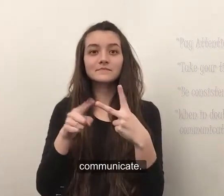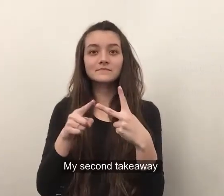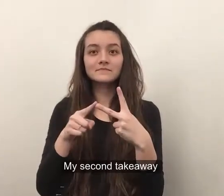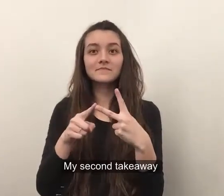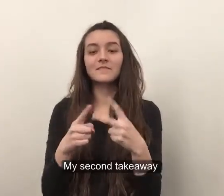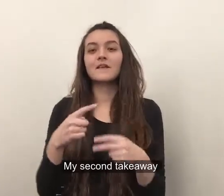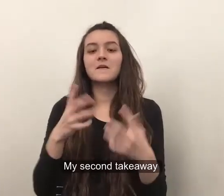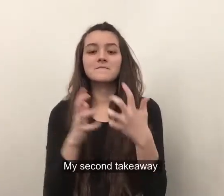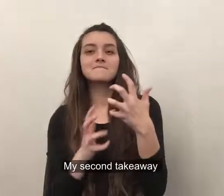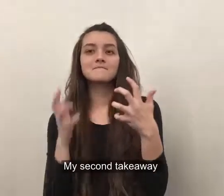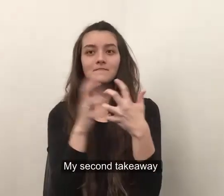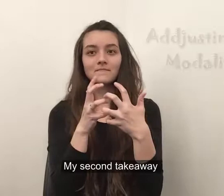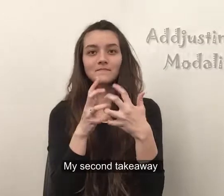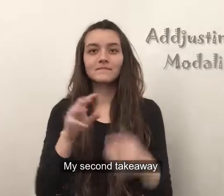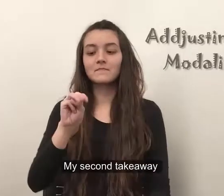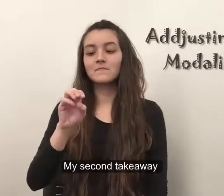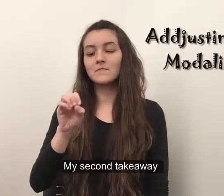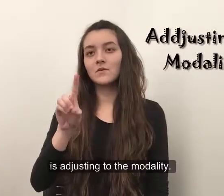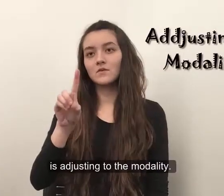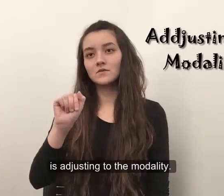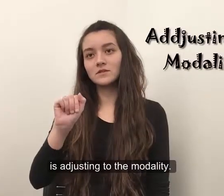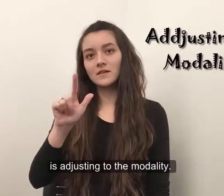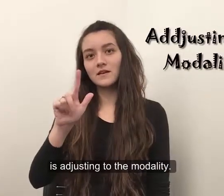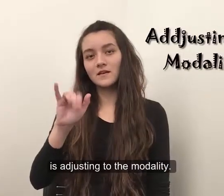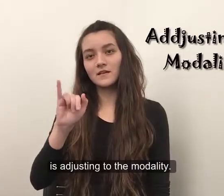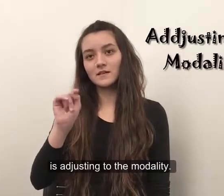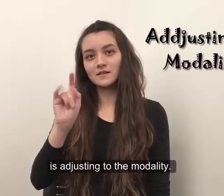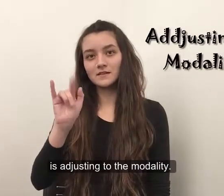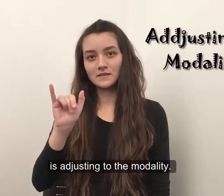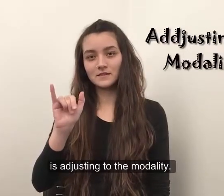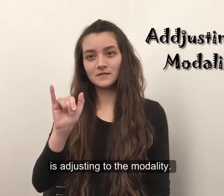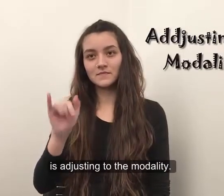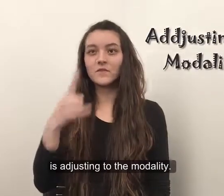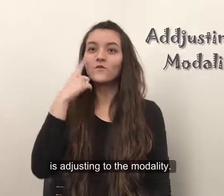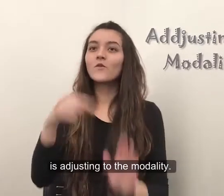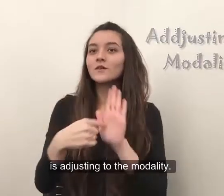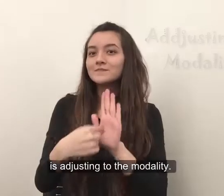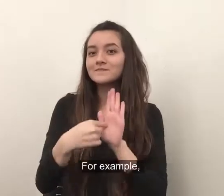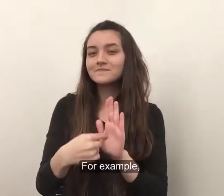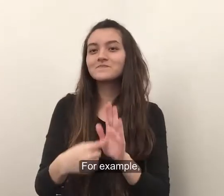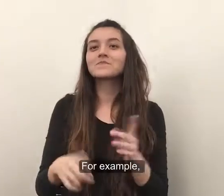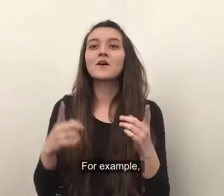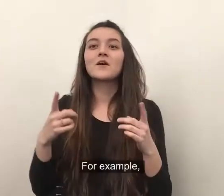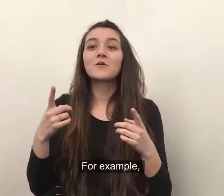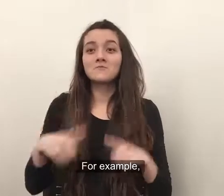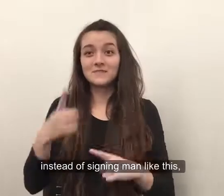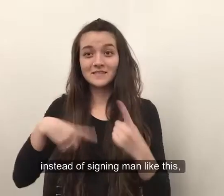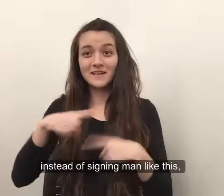My second takeaway is adjusting to the modality. For example, instead